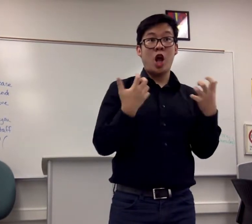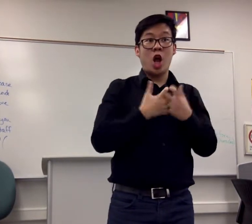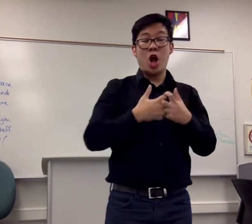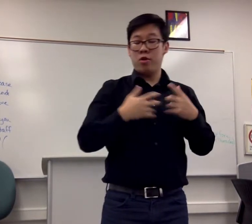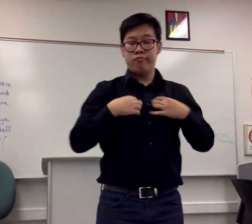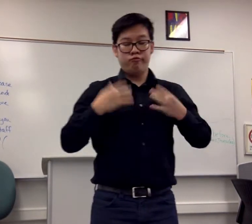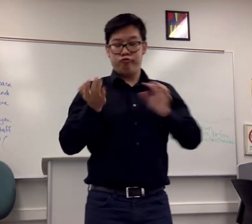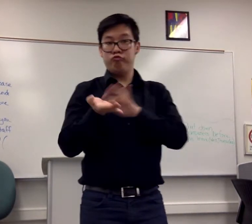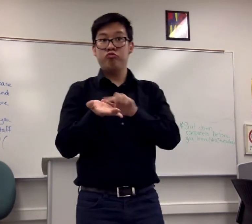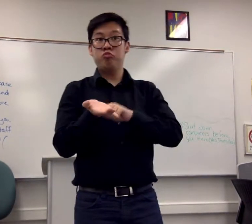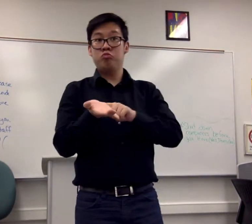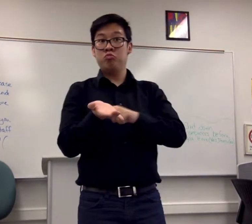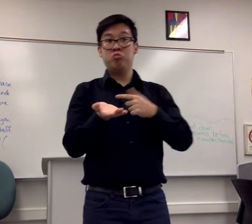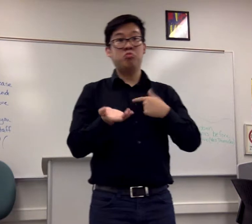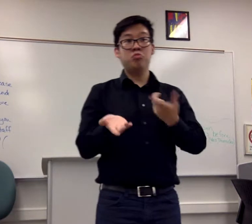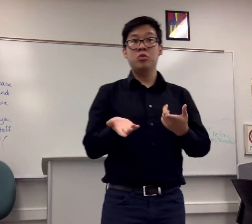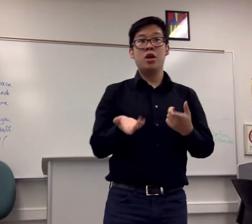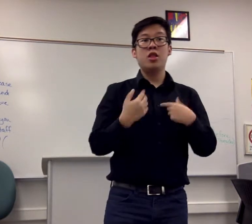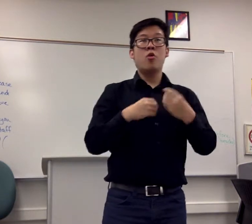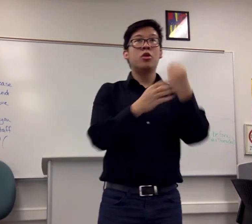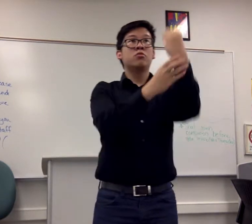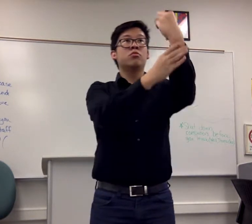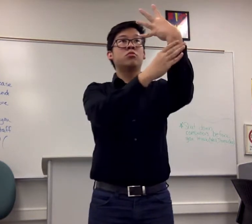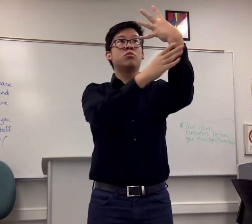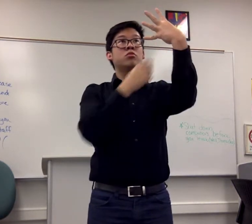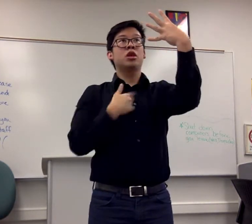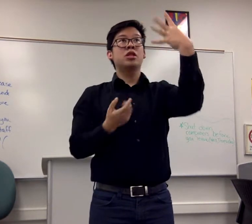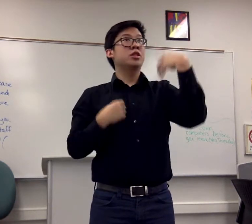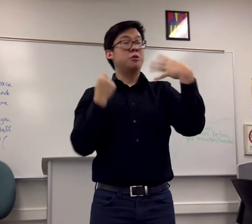the projector. And my dad, like, could not understand a single thing. And it's like,